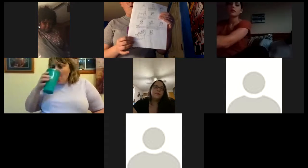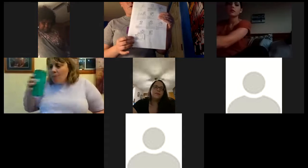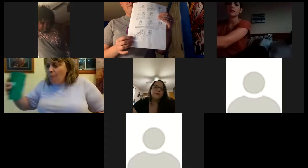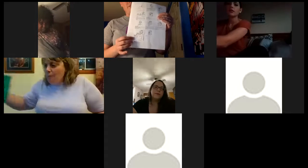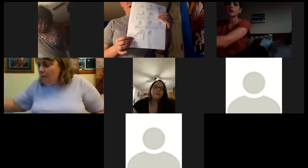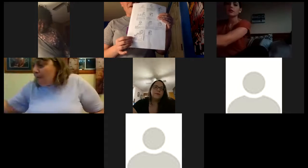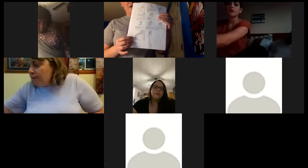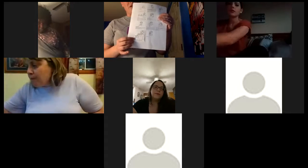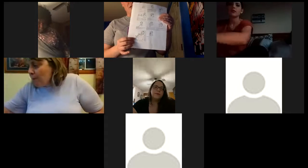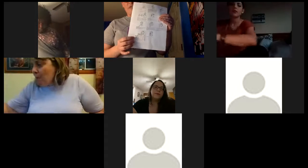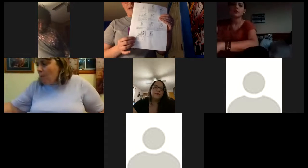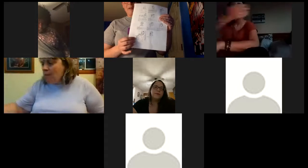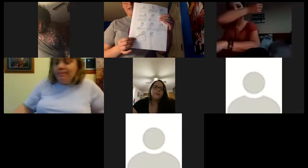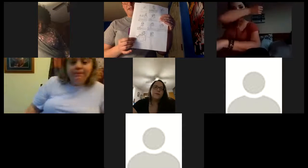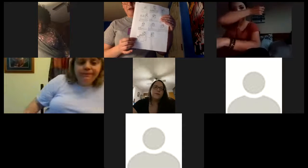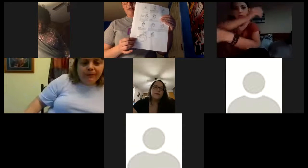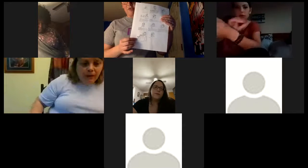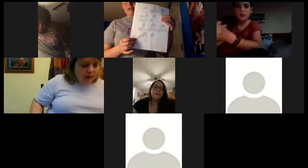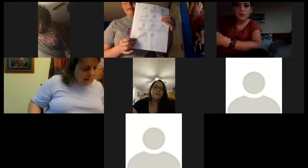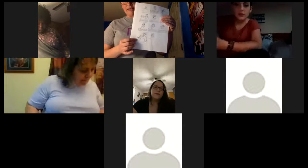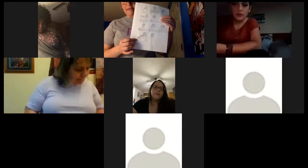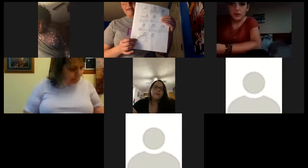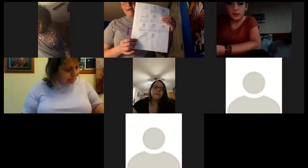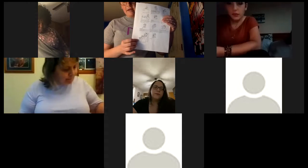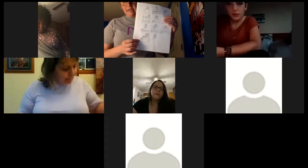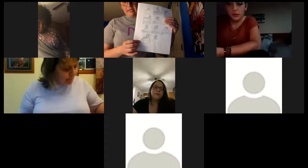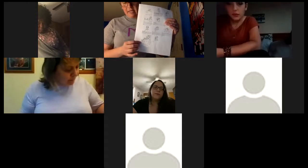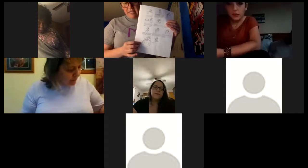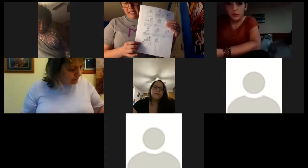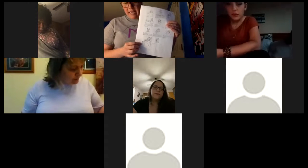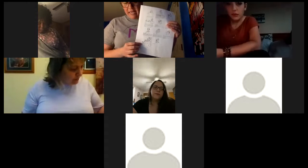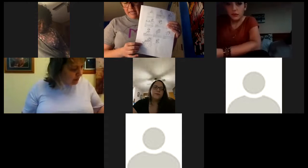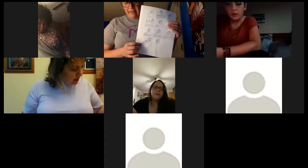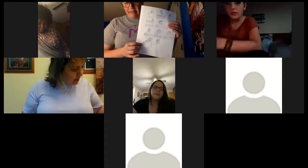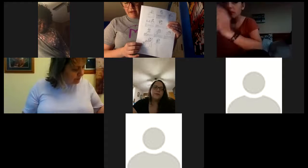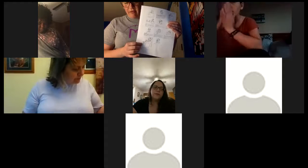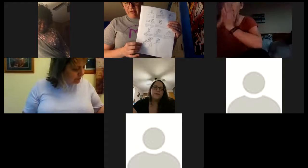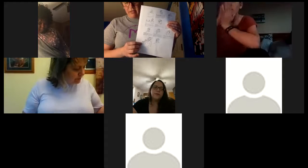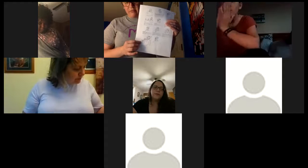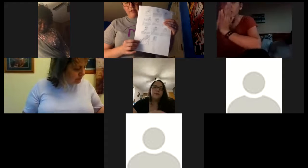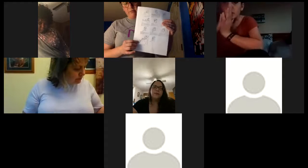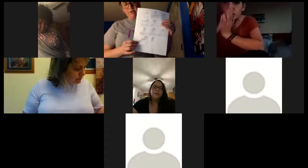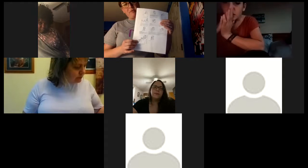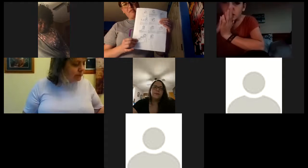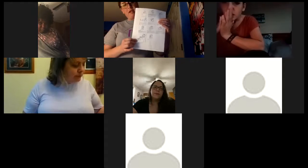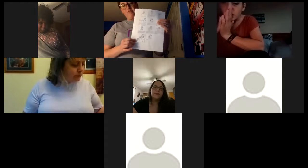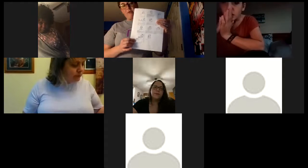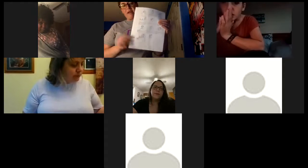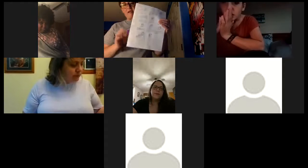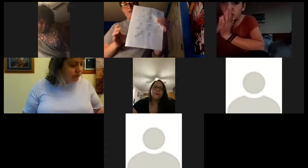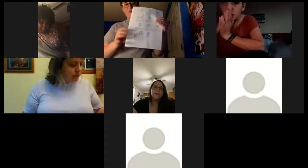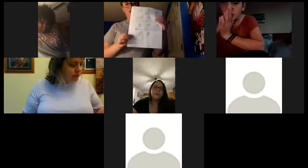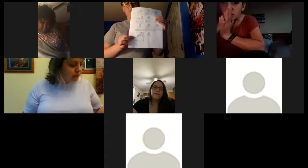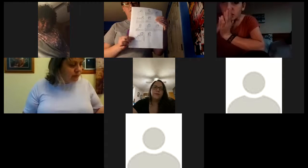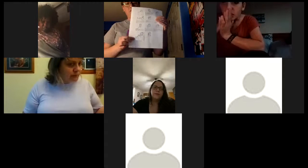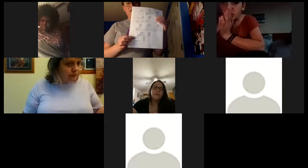alphabetical order. So I apologize for that, but it is there all the way at the end. Because to get it in there, it would have been tough. I would have had